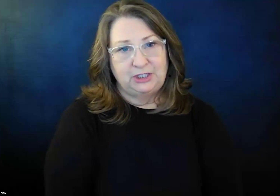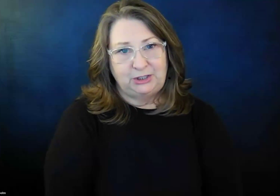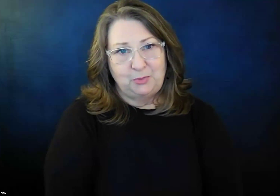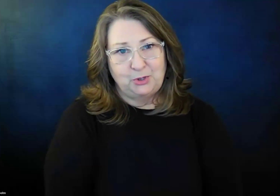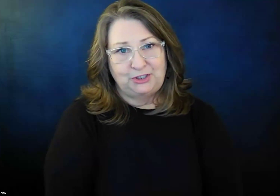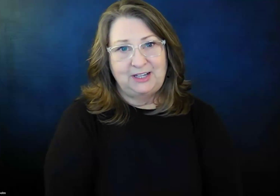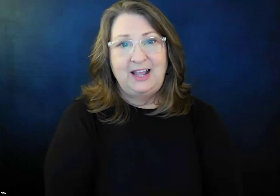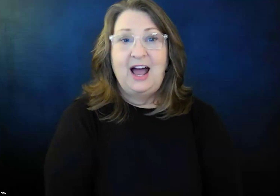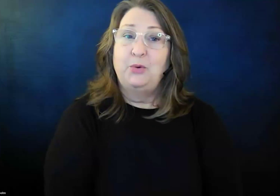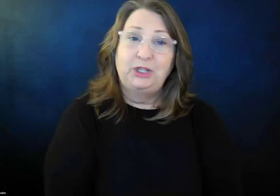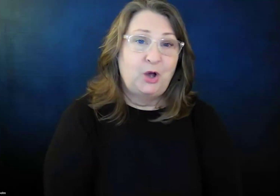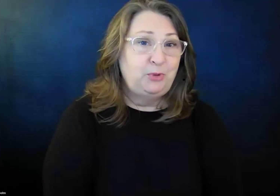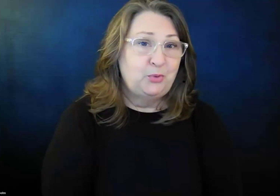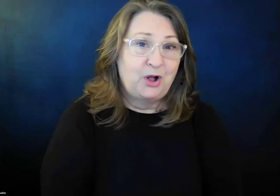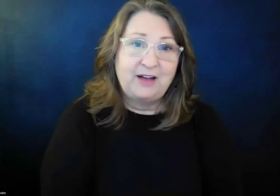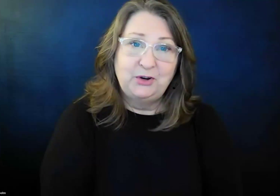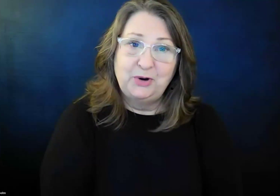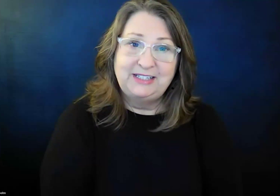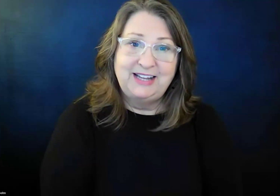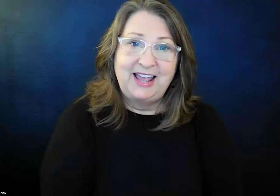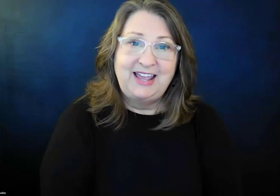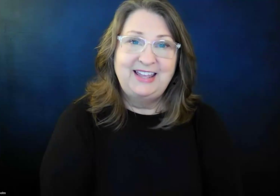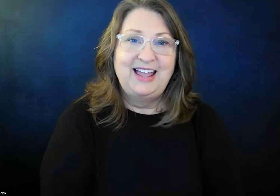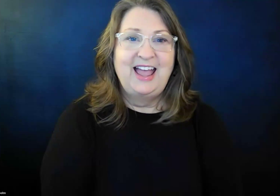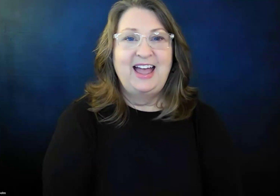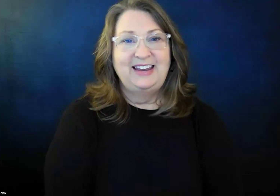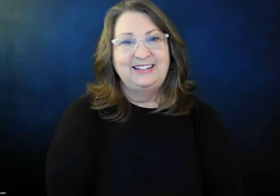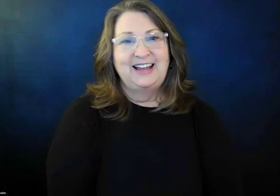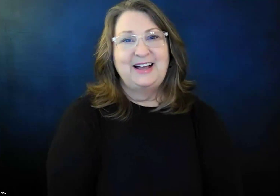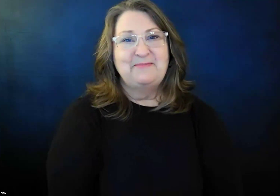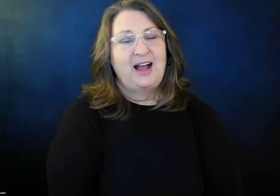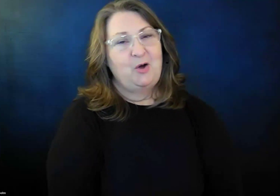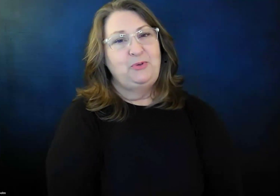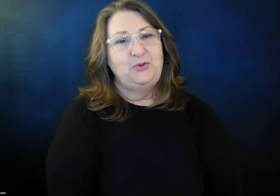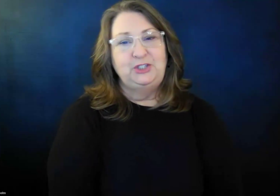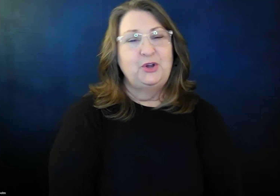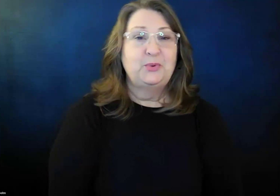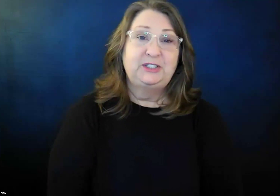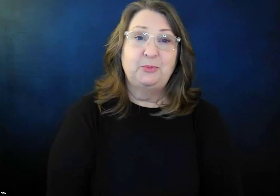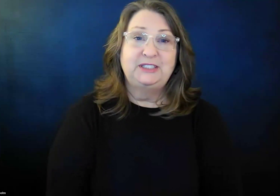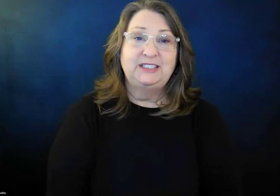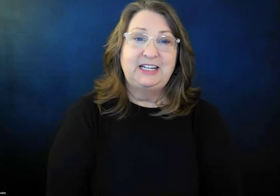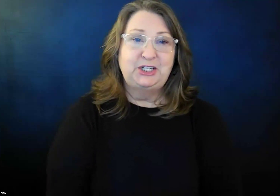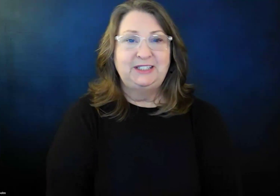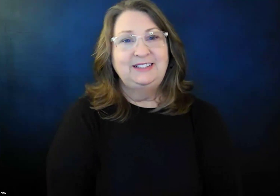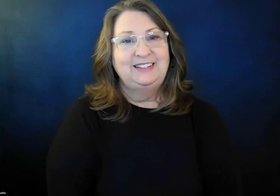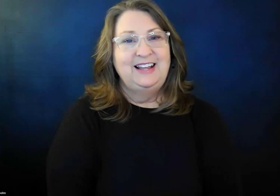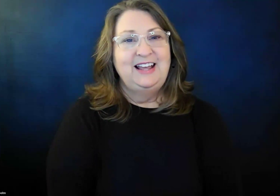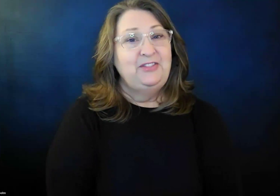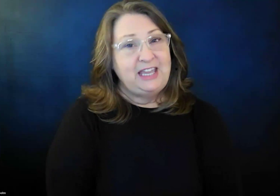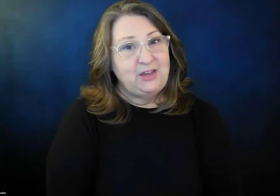individual consumers. I really hope you all have a great day, and I hope you enjoy the rest of the